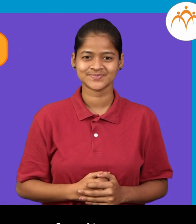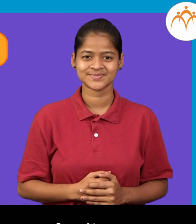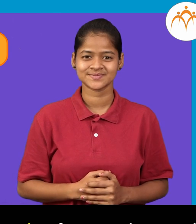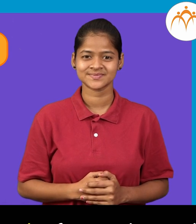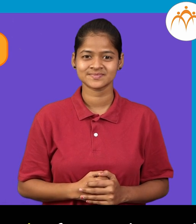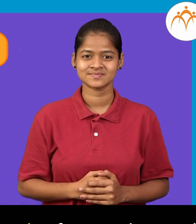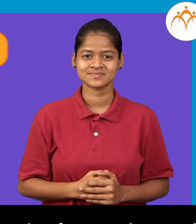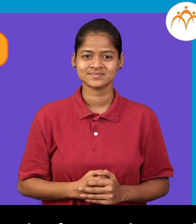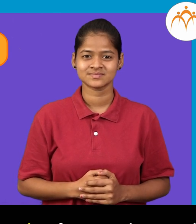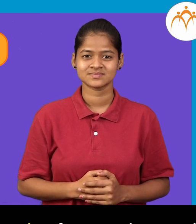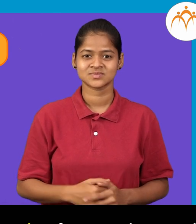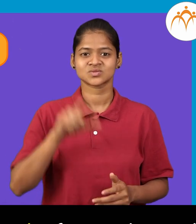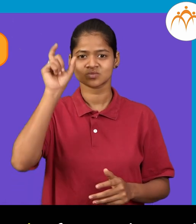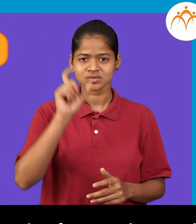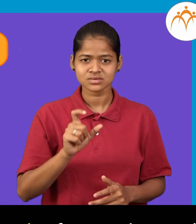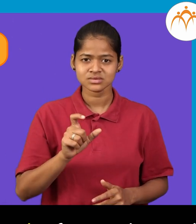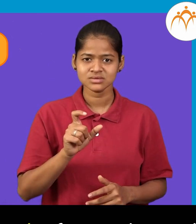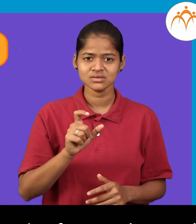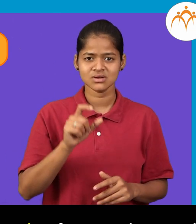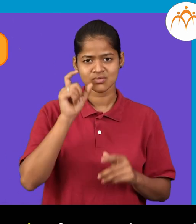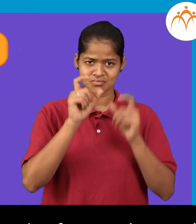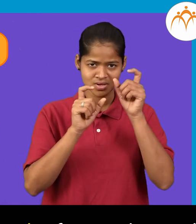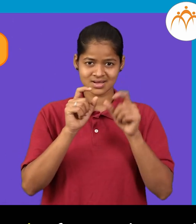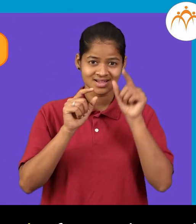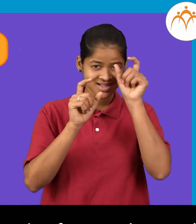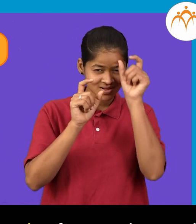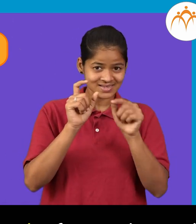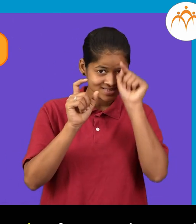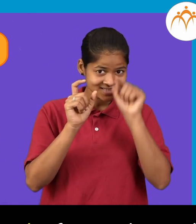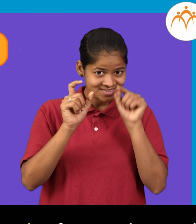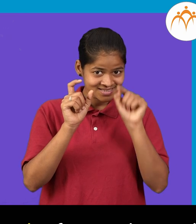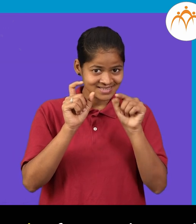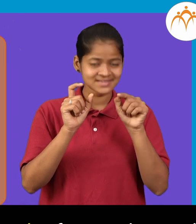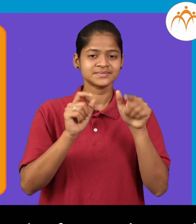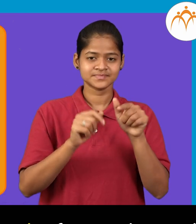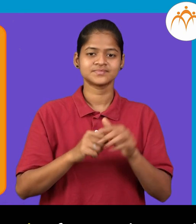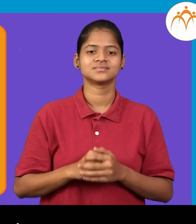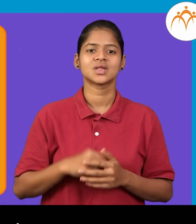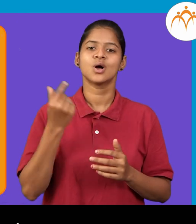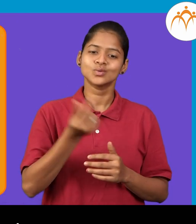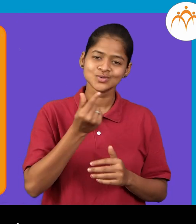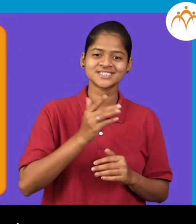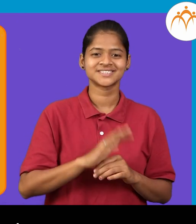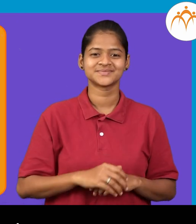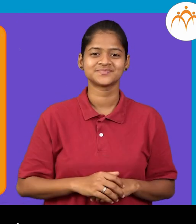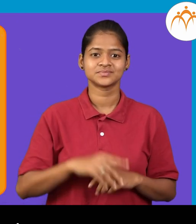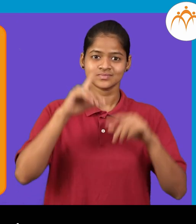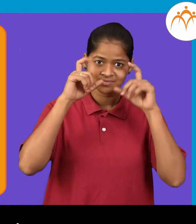We insert an exclamation mark after such words. One more thing. In the